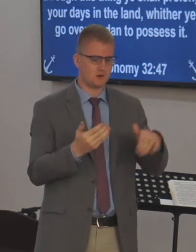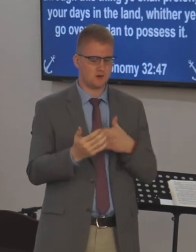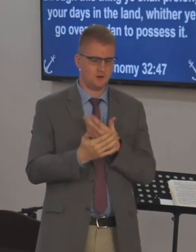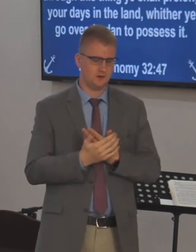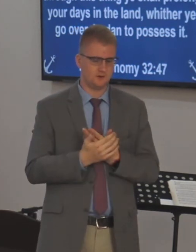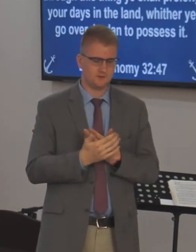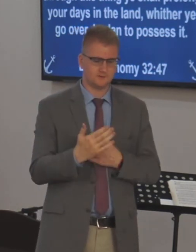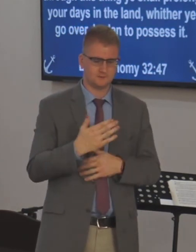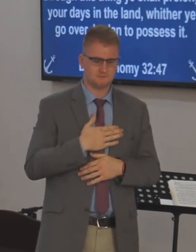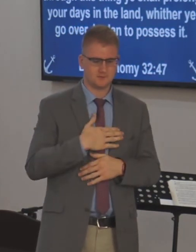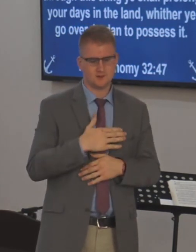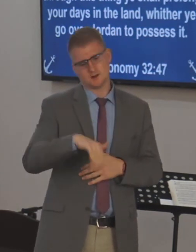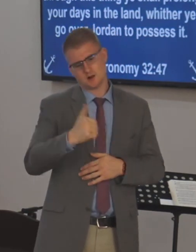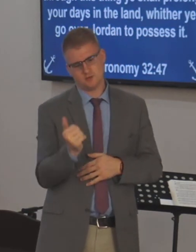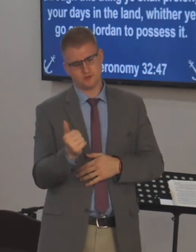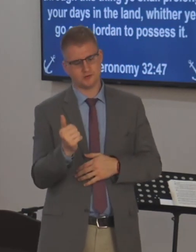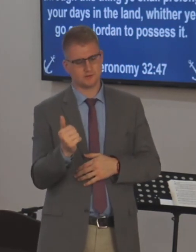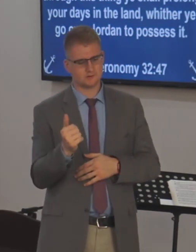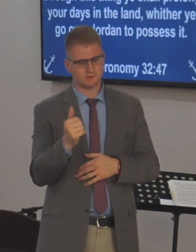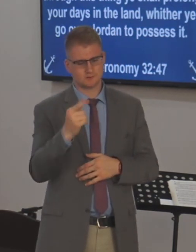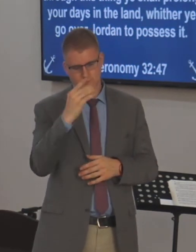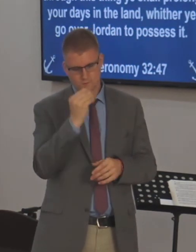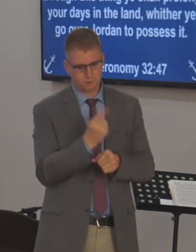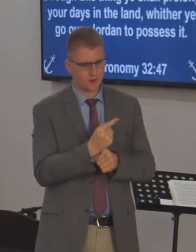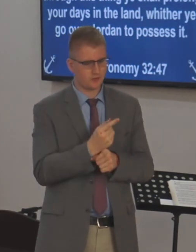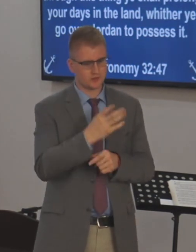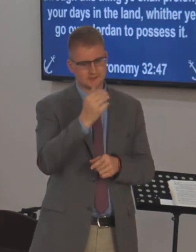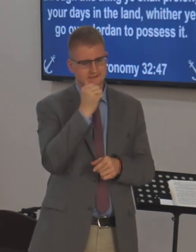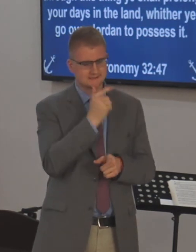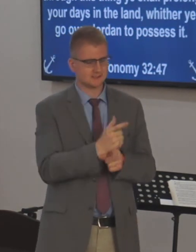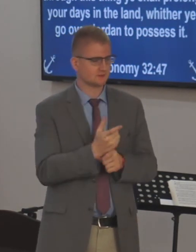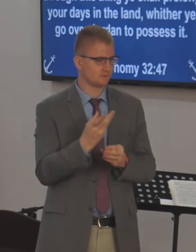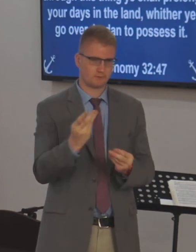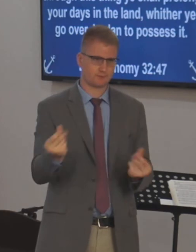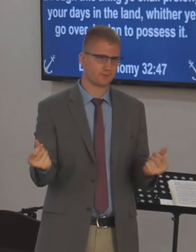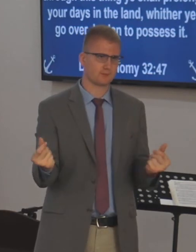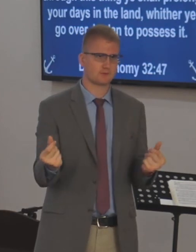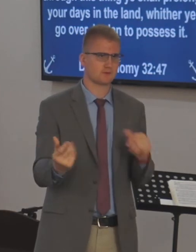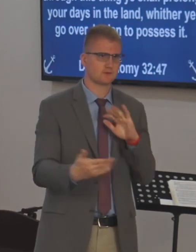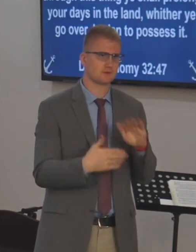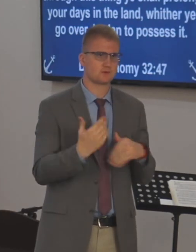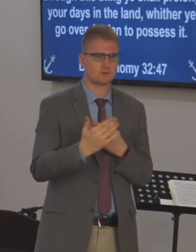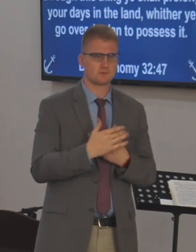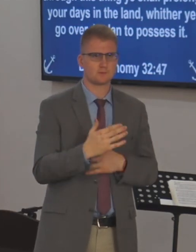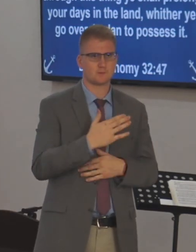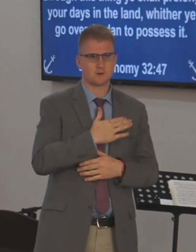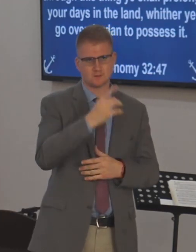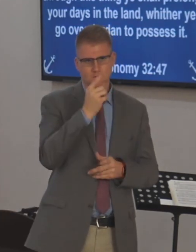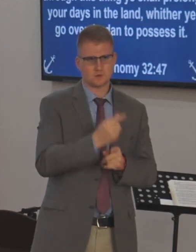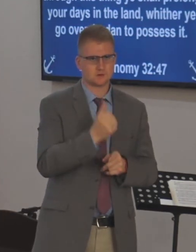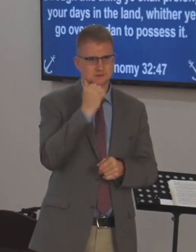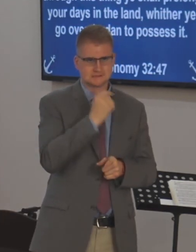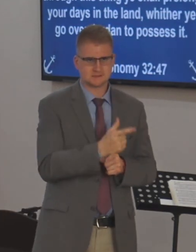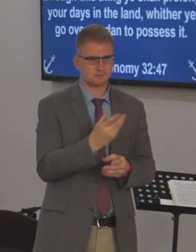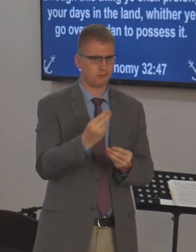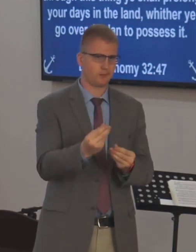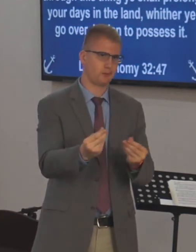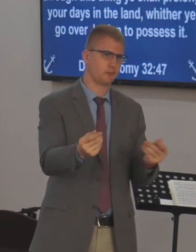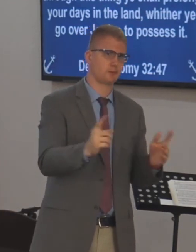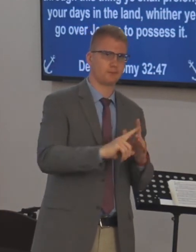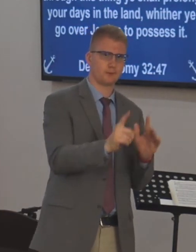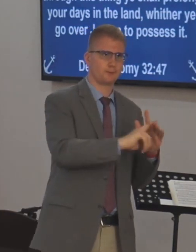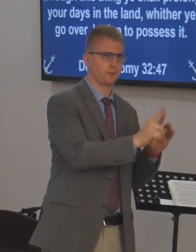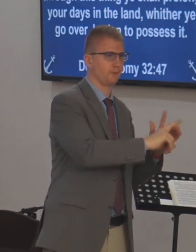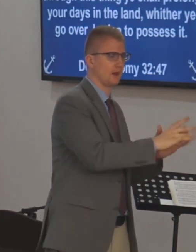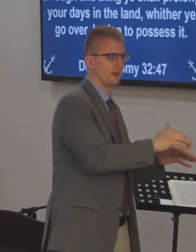sister and myself. And then I have a biological. All my biological sisters and brothers, except for one, is dead. Is that, you know, it's